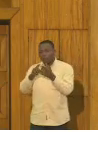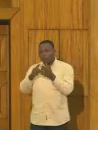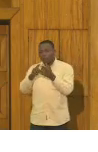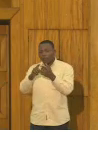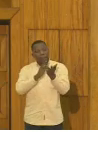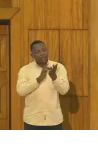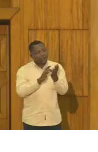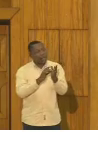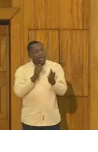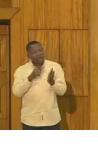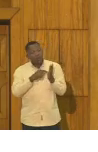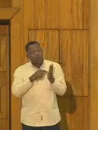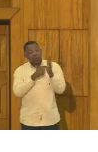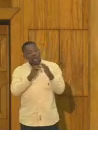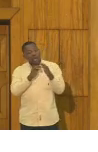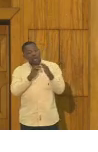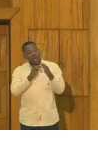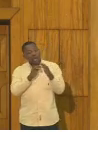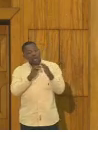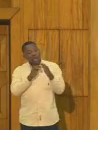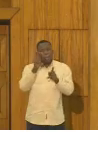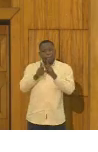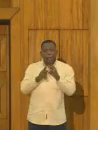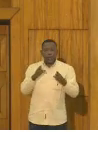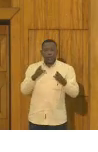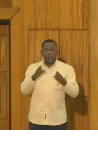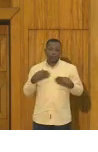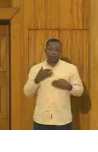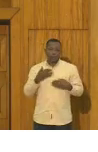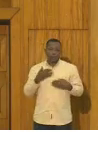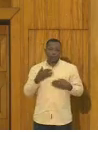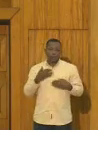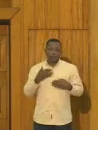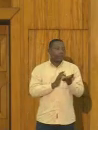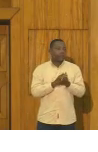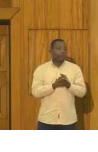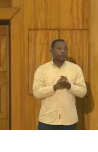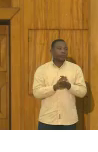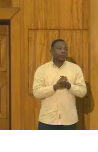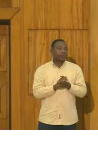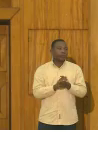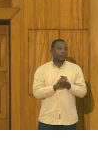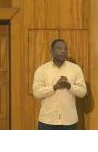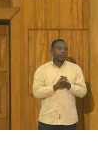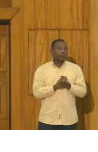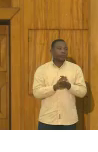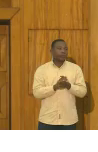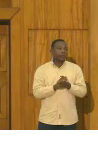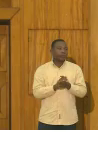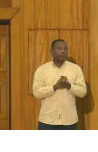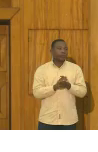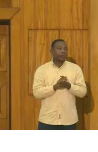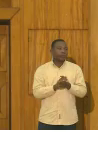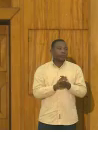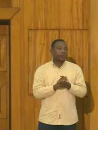people will accept those vaccines. And in conjoint analysis, the importance that people give for a particular